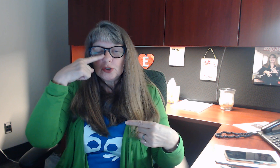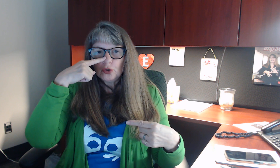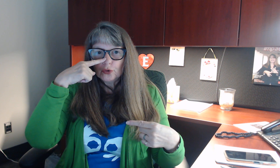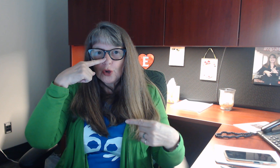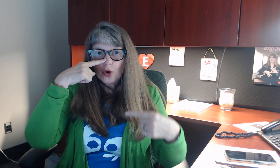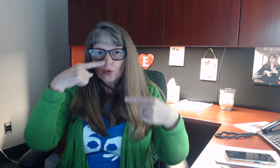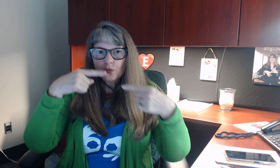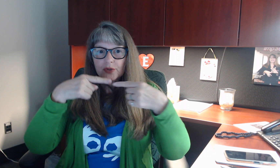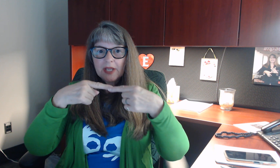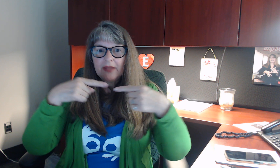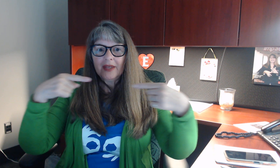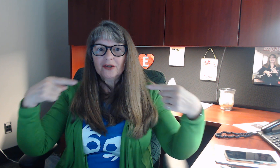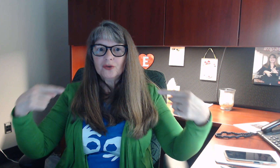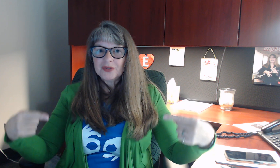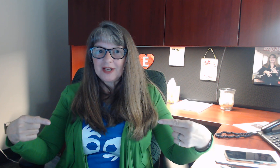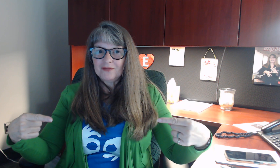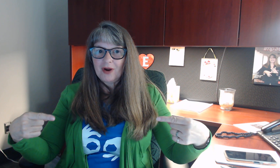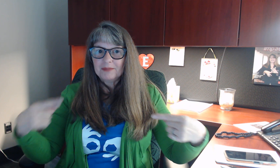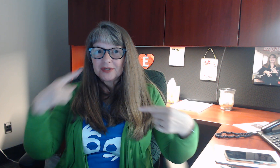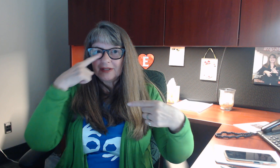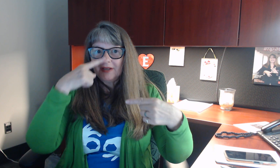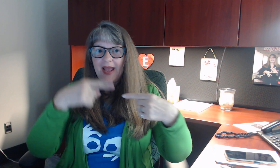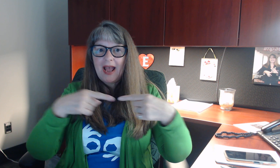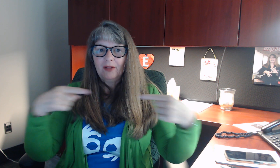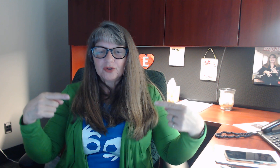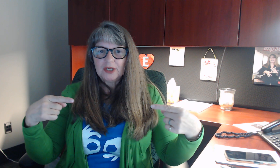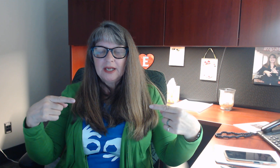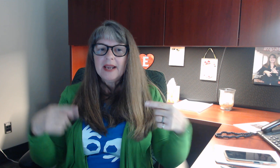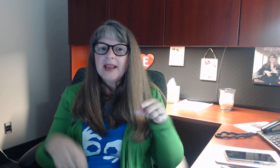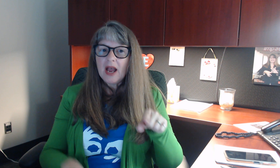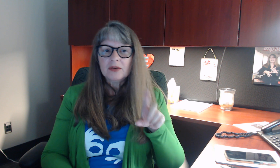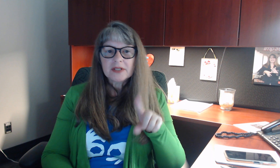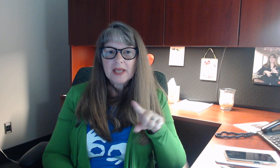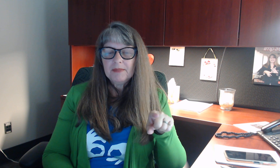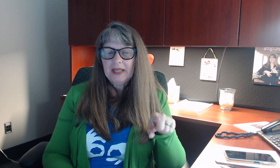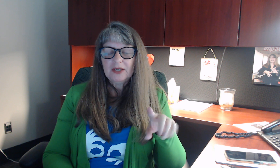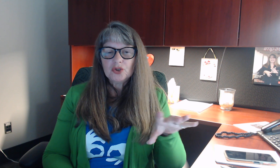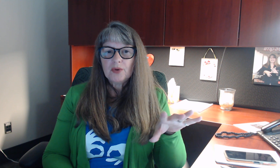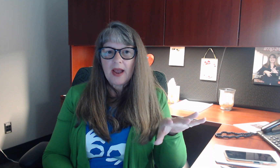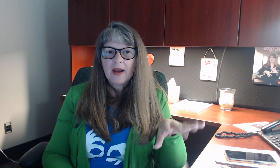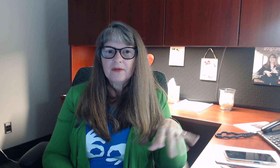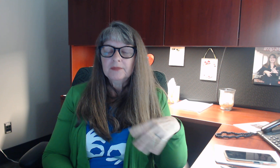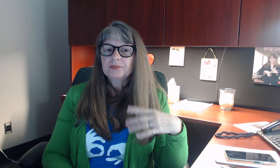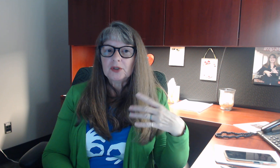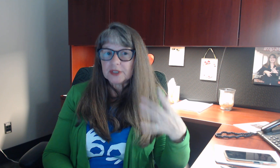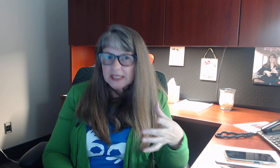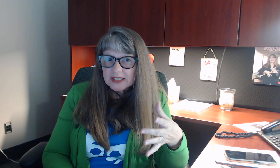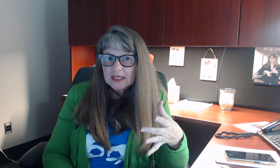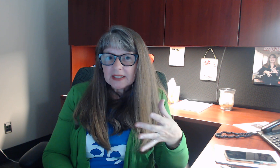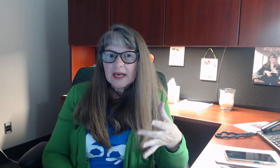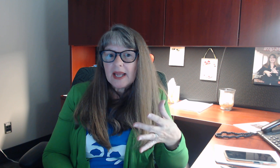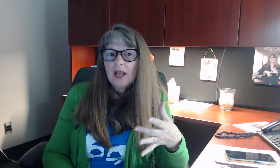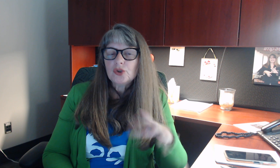your nose and then do the sign for opposite. Allergy. Now, does that mean that you're sneezing kind of allergy?